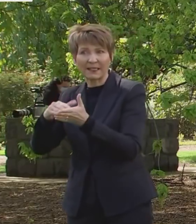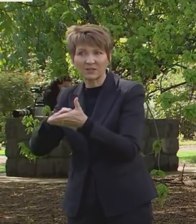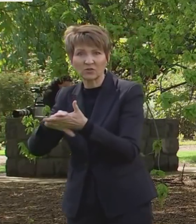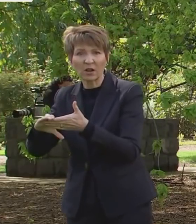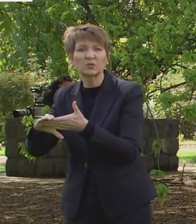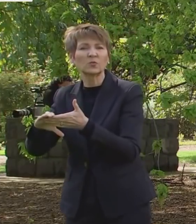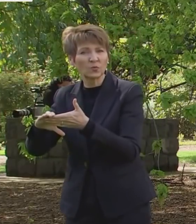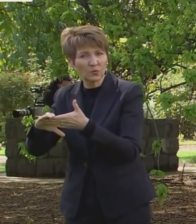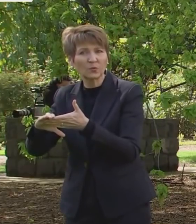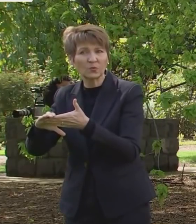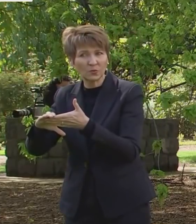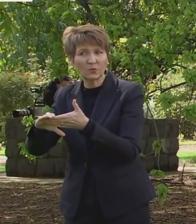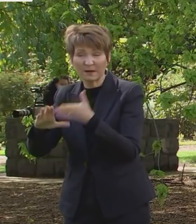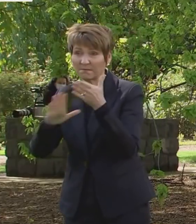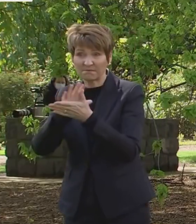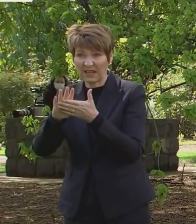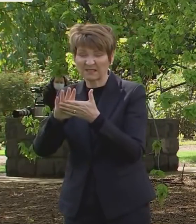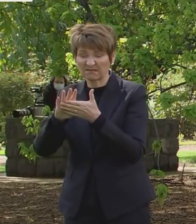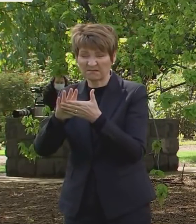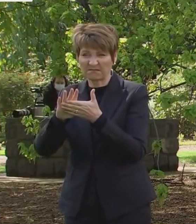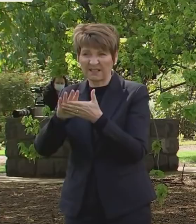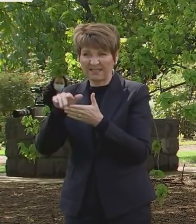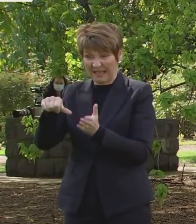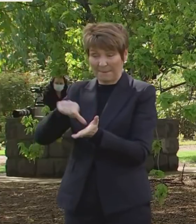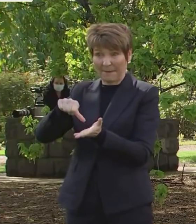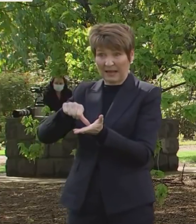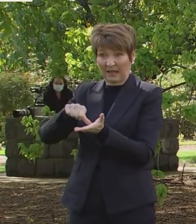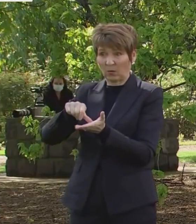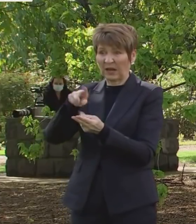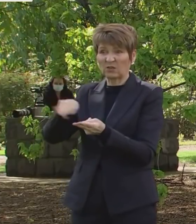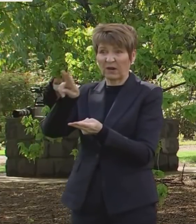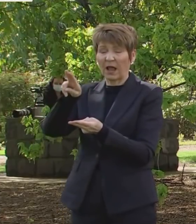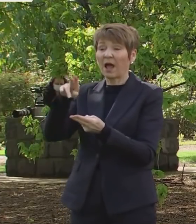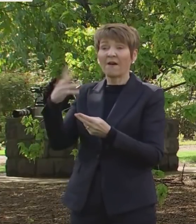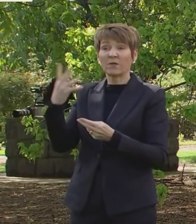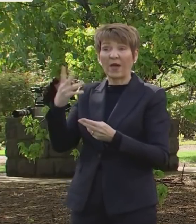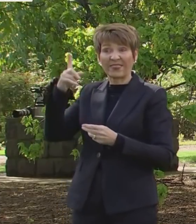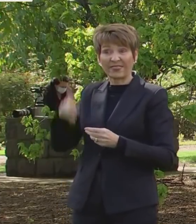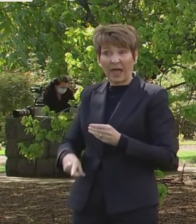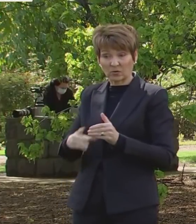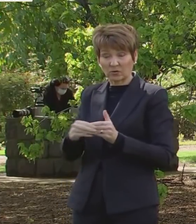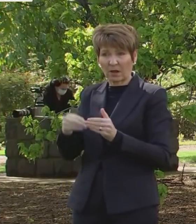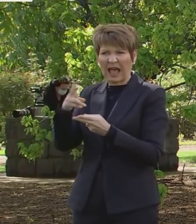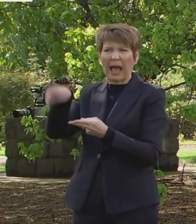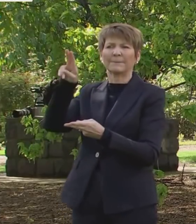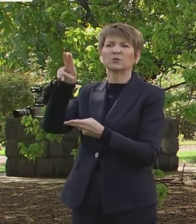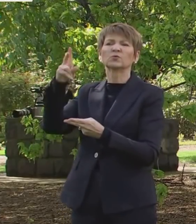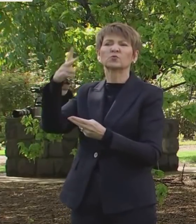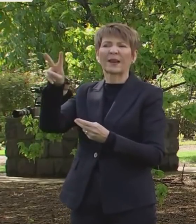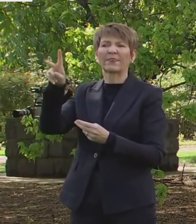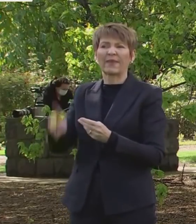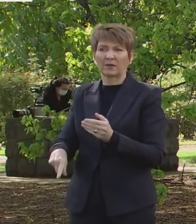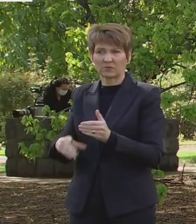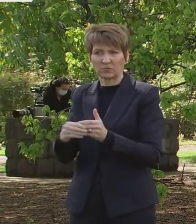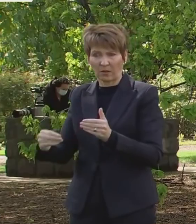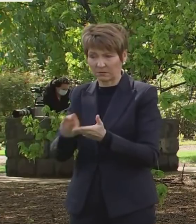So the grant amount under that fund will increase from $14,000 to $20,000,